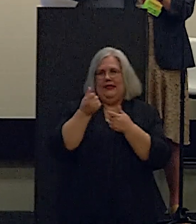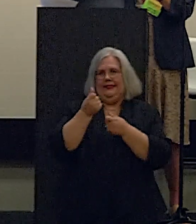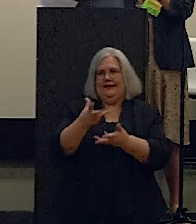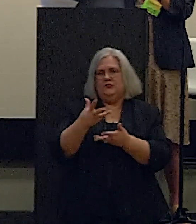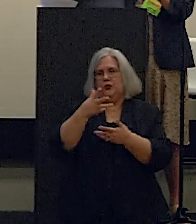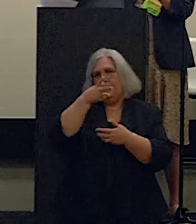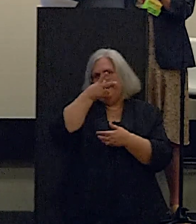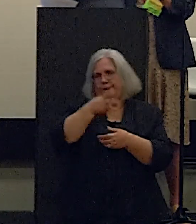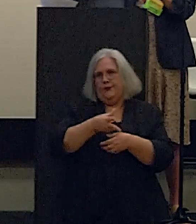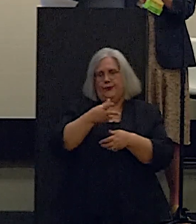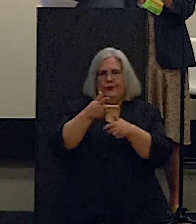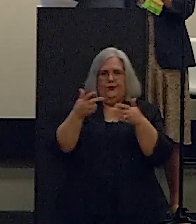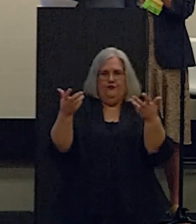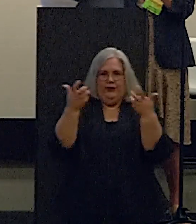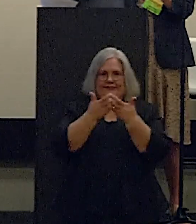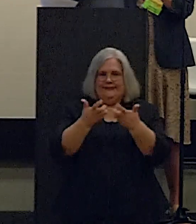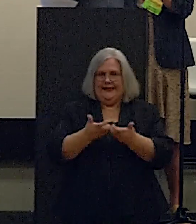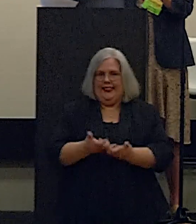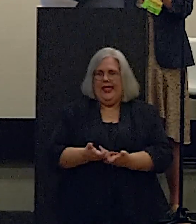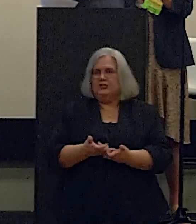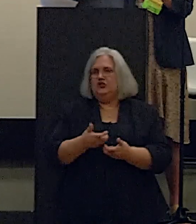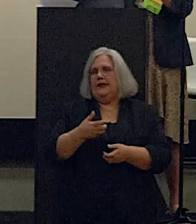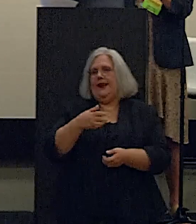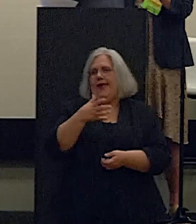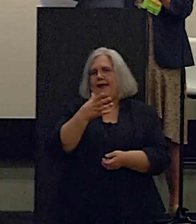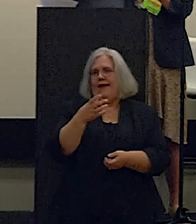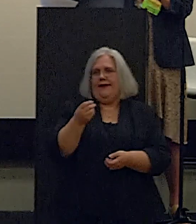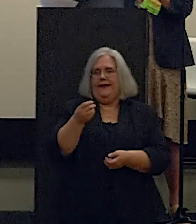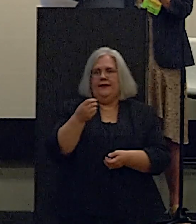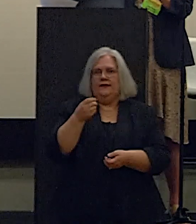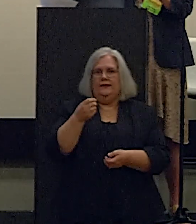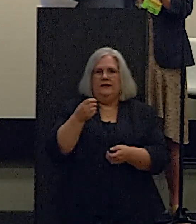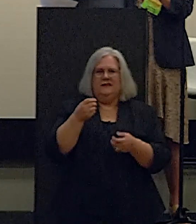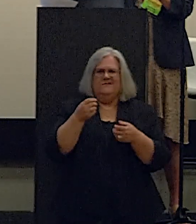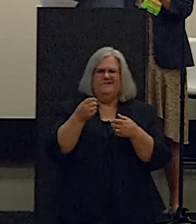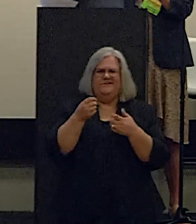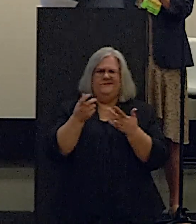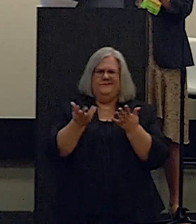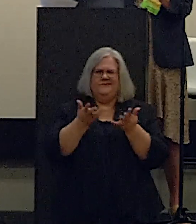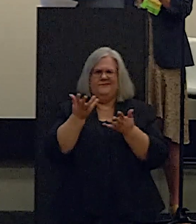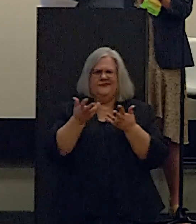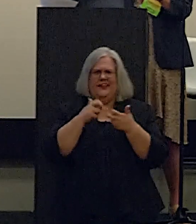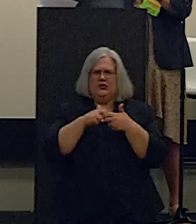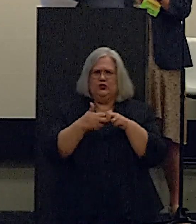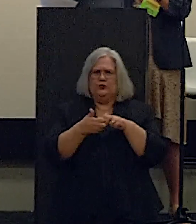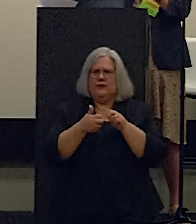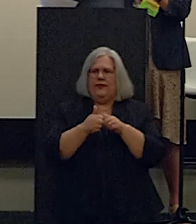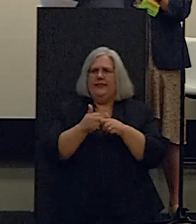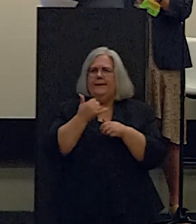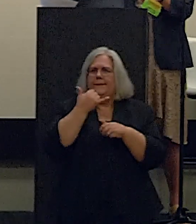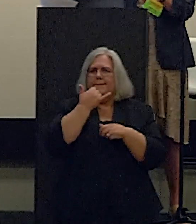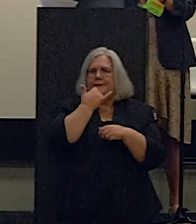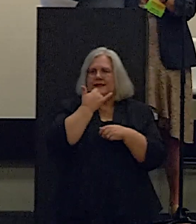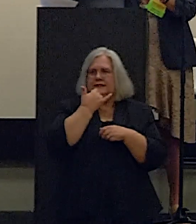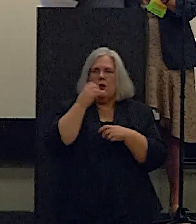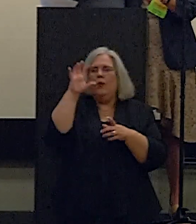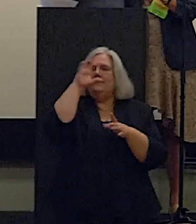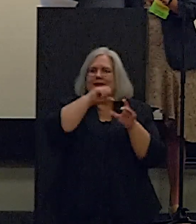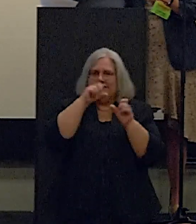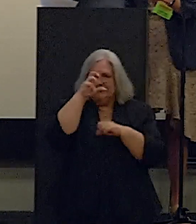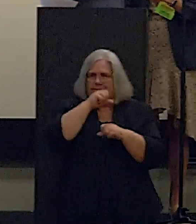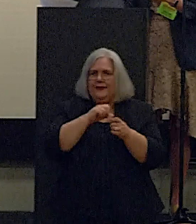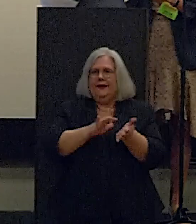medication reconciliation. That can lead to aspects where they could miss medications, be back in the